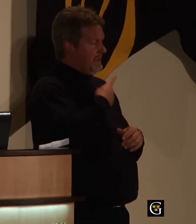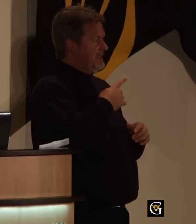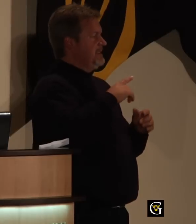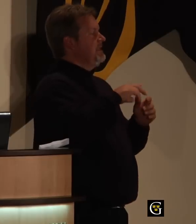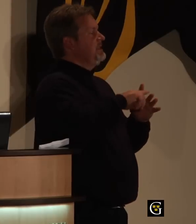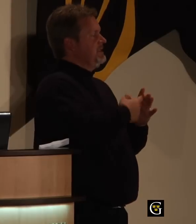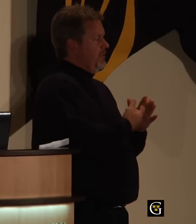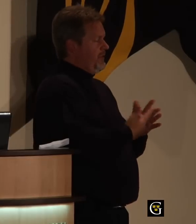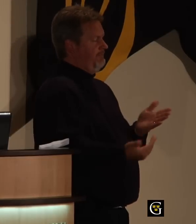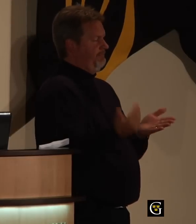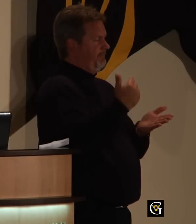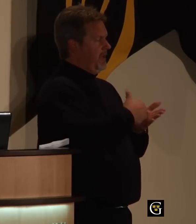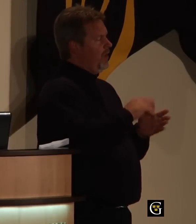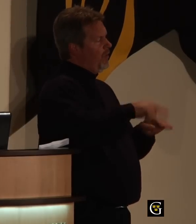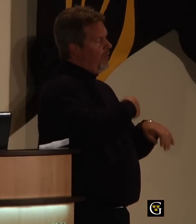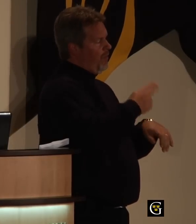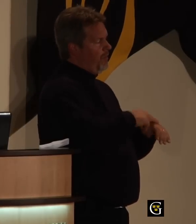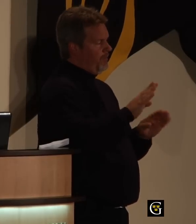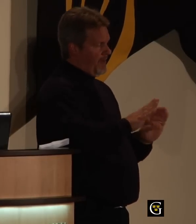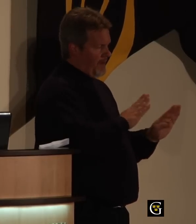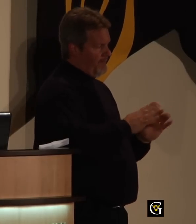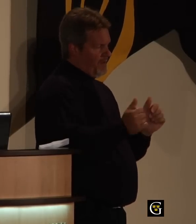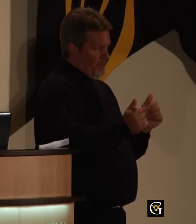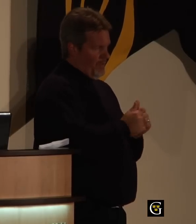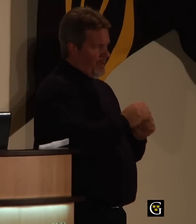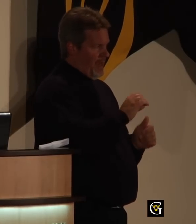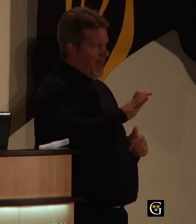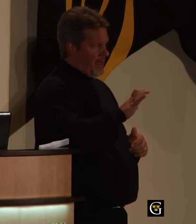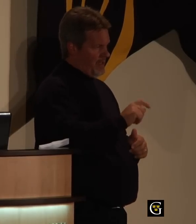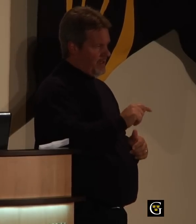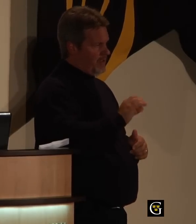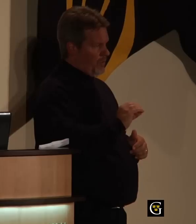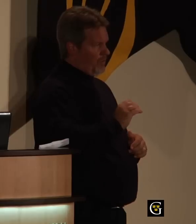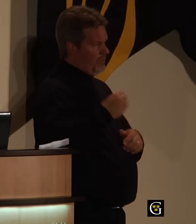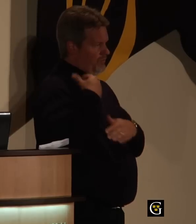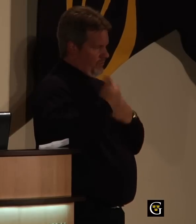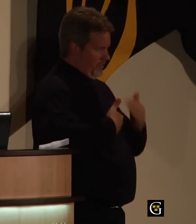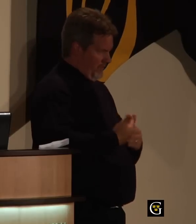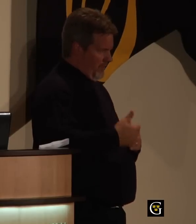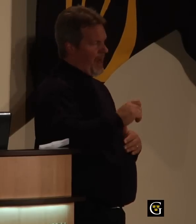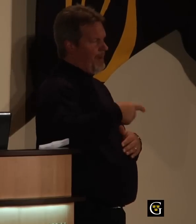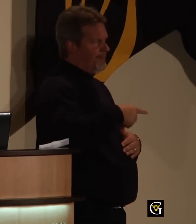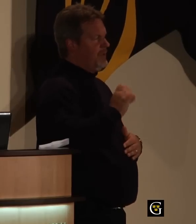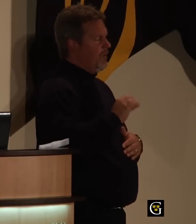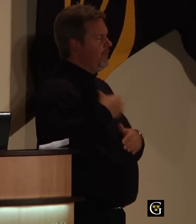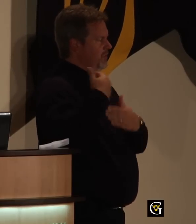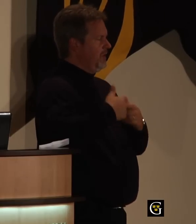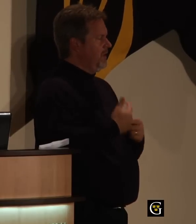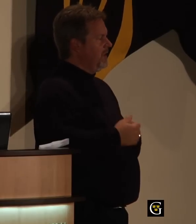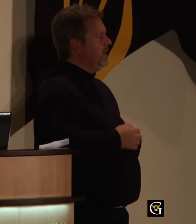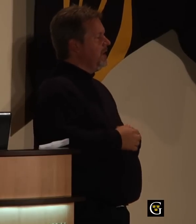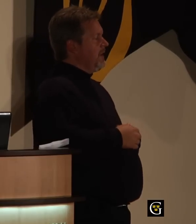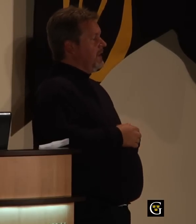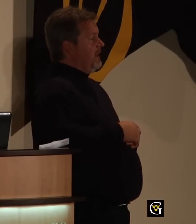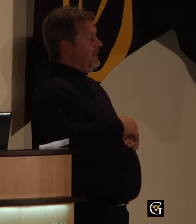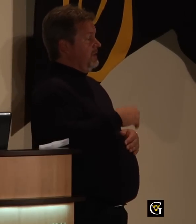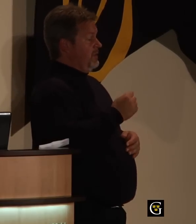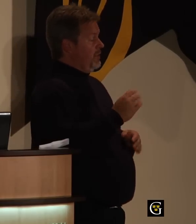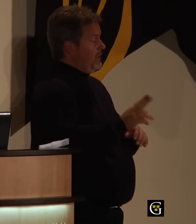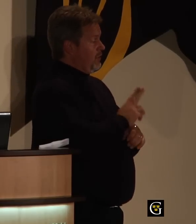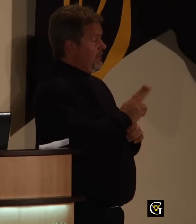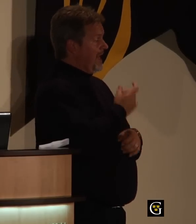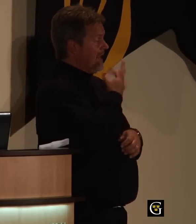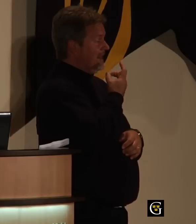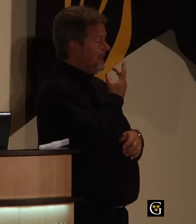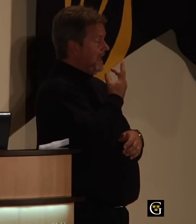methods. And I've talked to surgeons who are busy developing technologies for inserting light sources underneath the skull